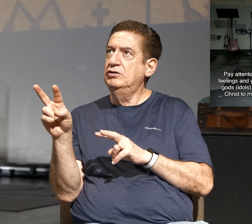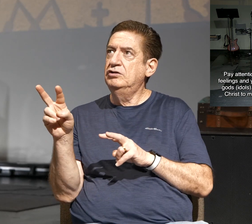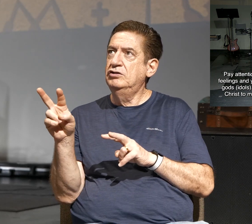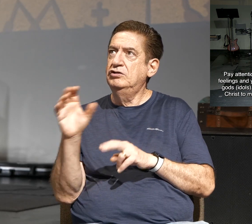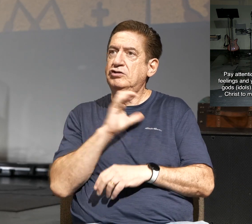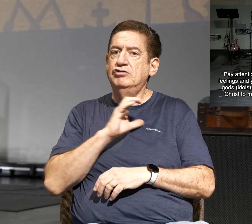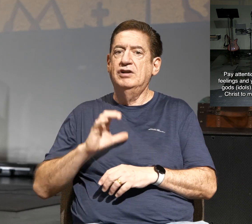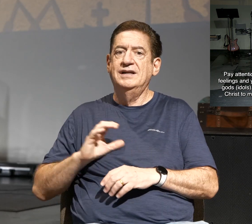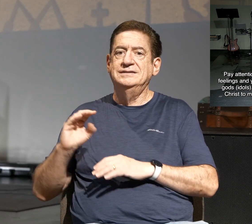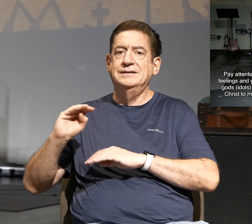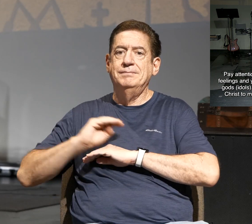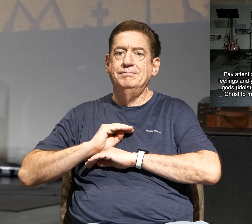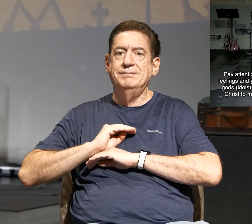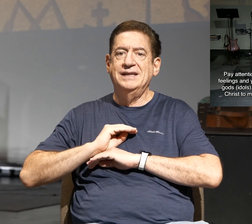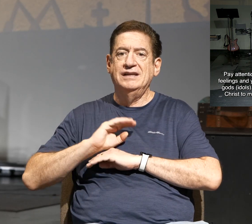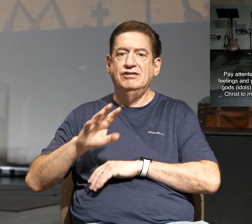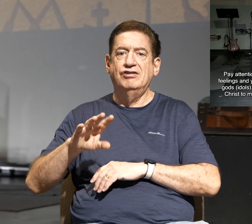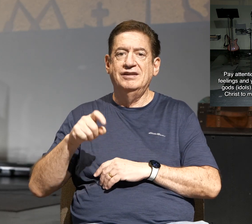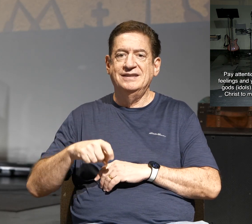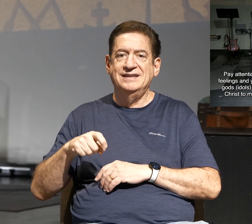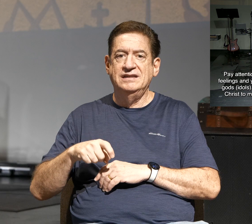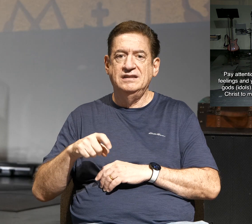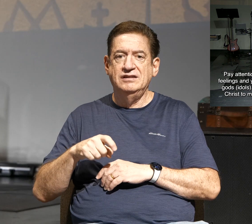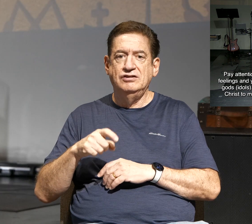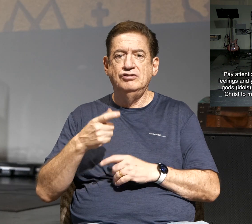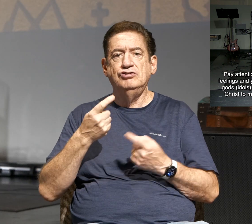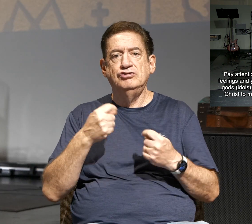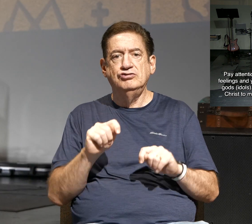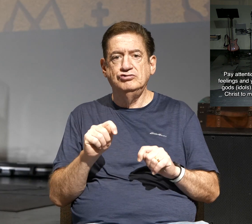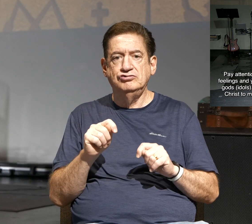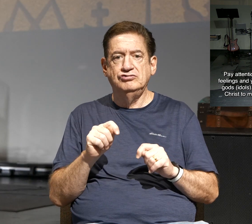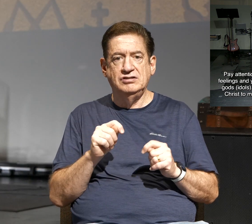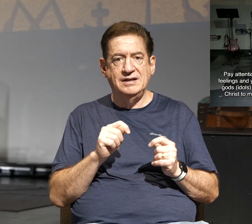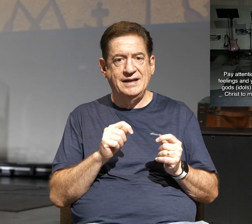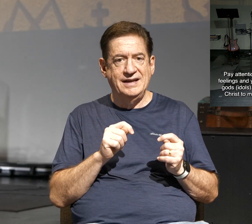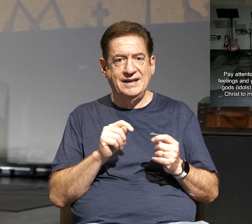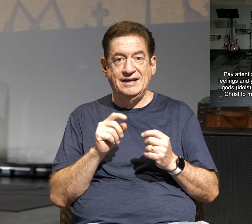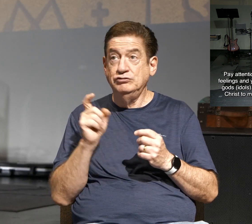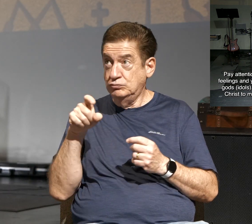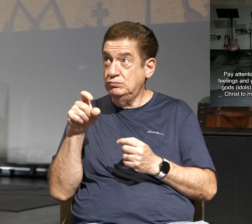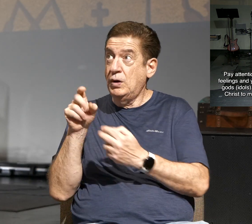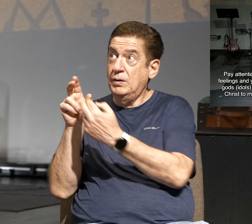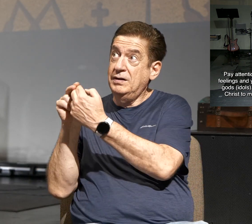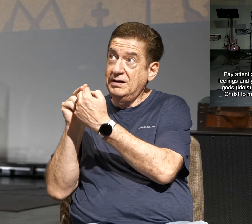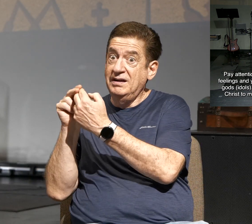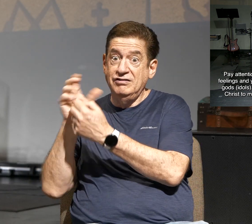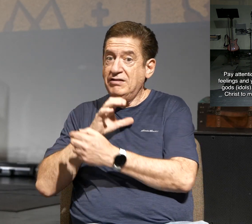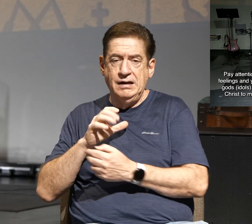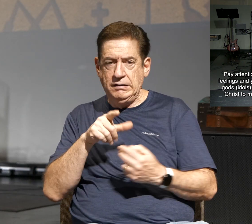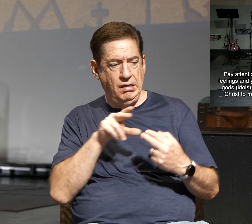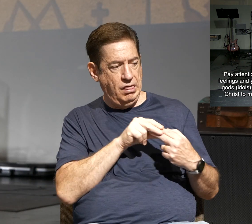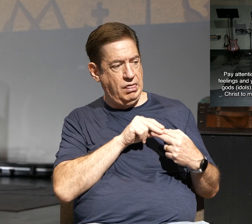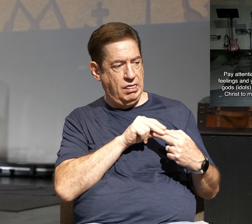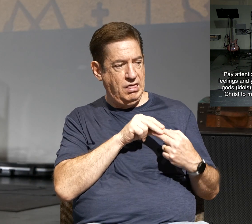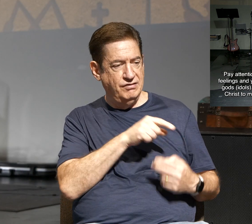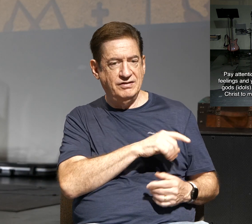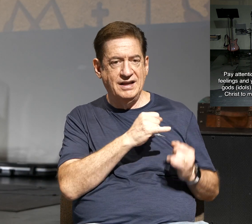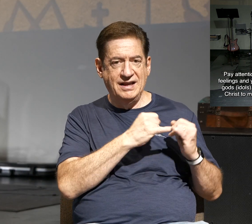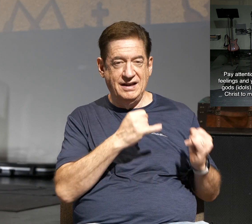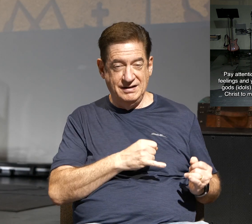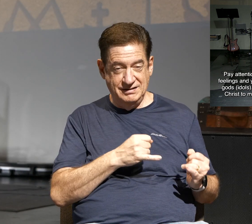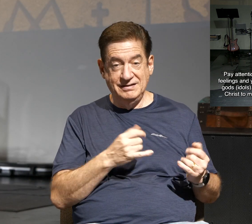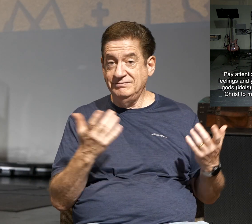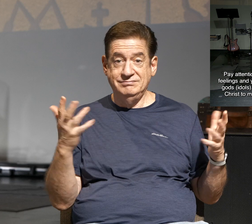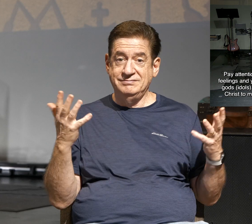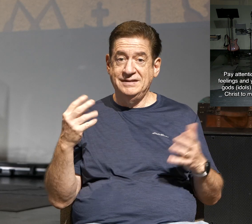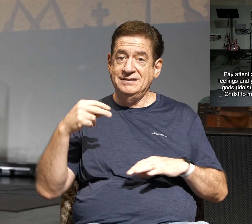or needs that you're trying to get met through your idol. So let's stand for closing prayer because that's all you need right